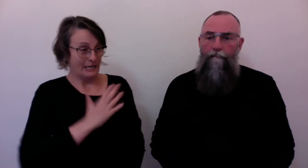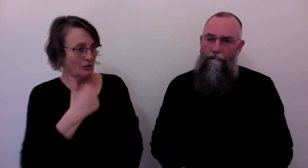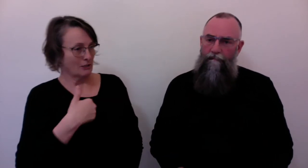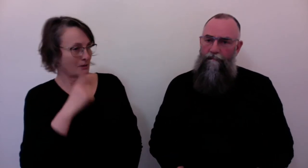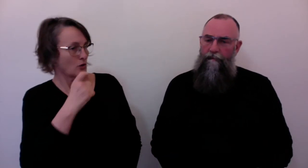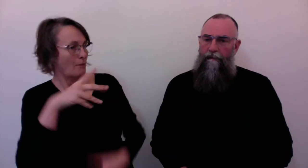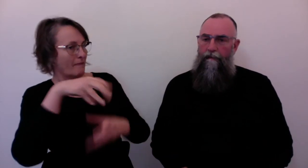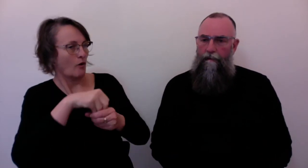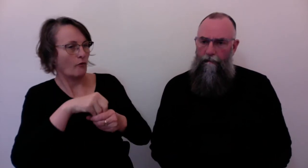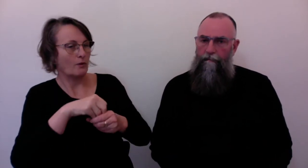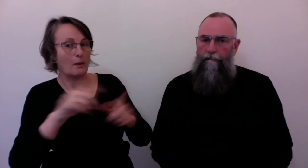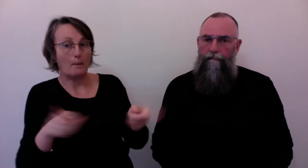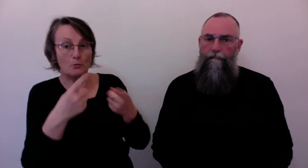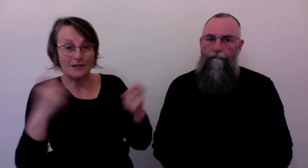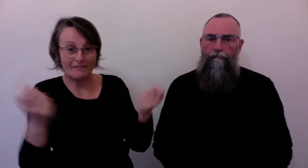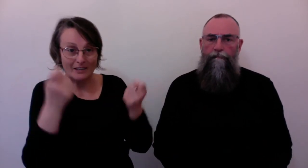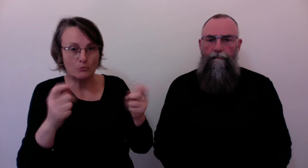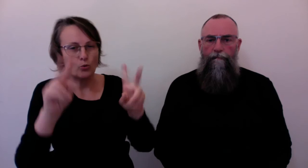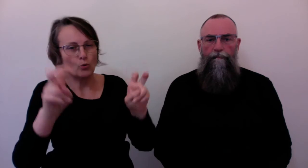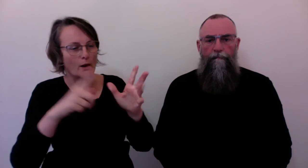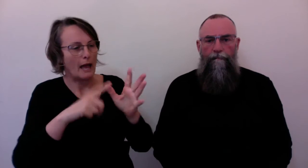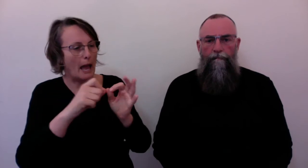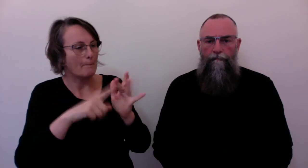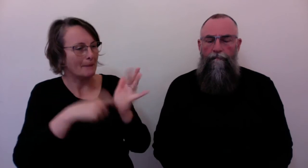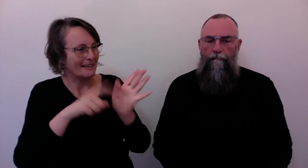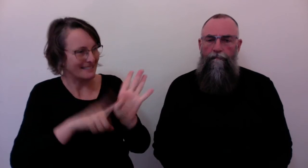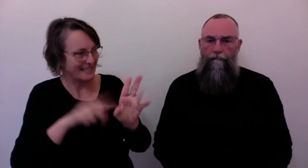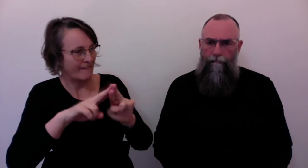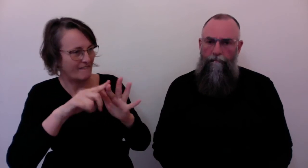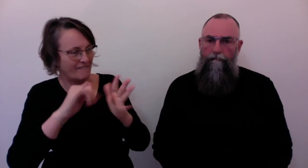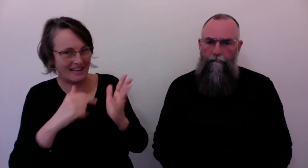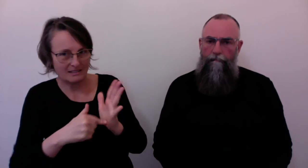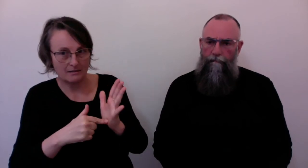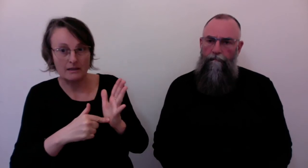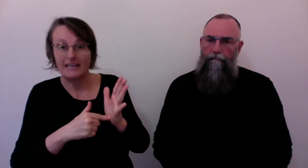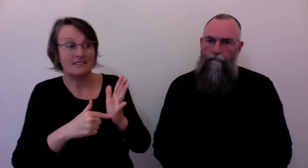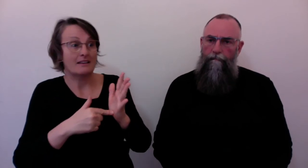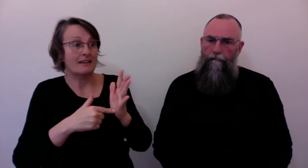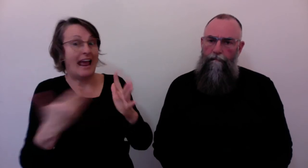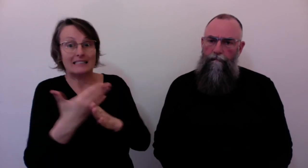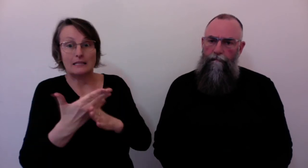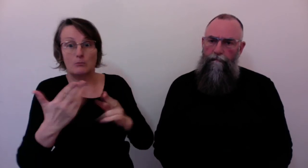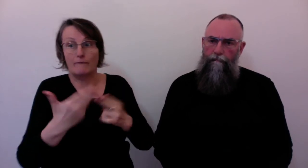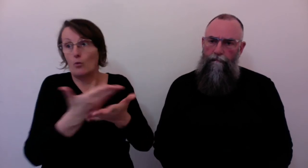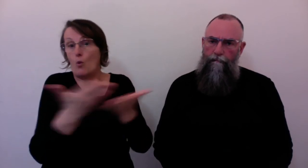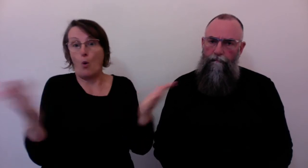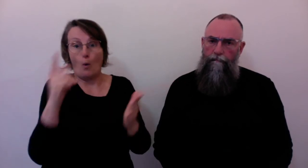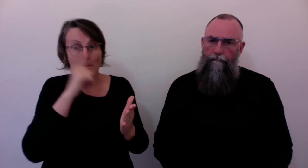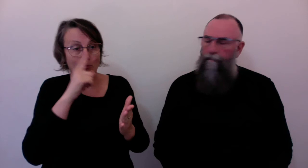where it's accessible for all people, disability or not, just like Splendor or Beyond the Valley. But we have added accessibility features, and one